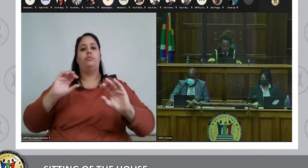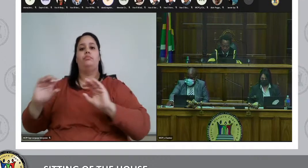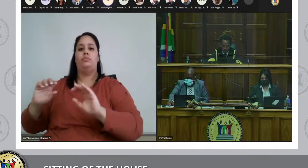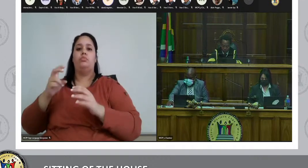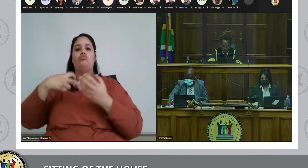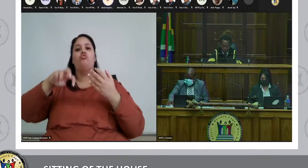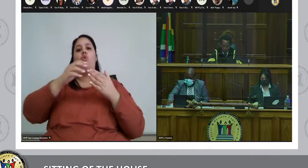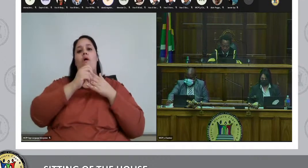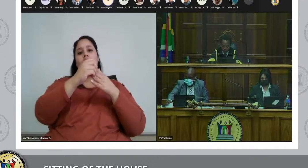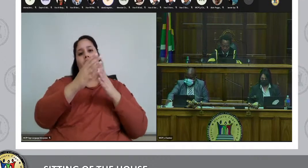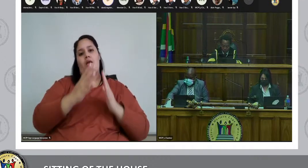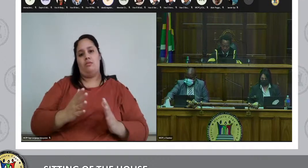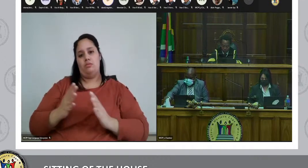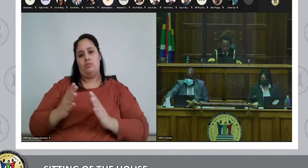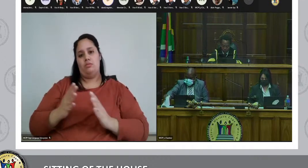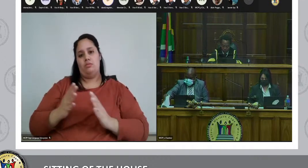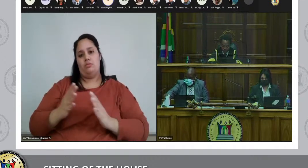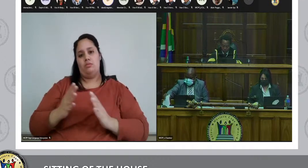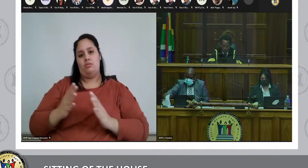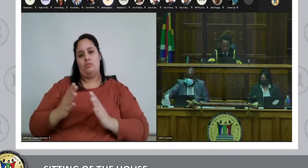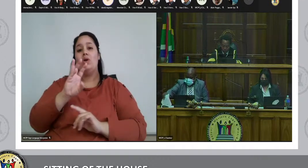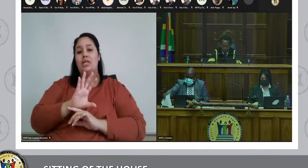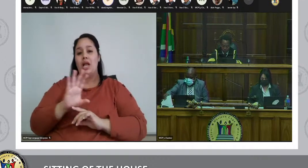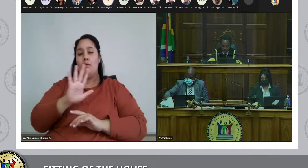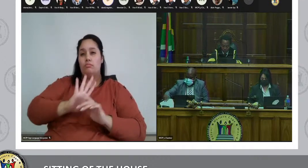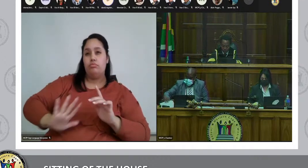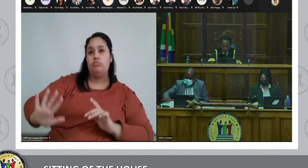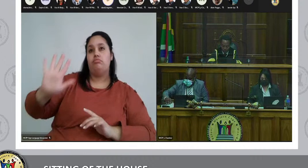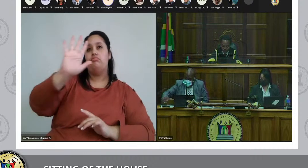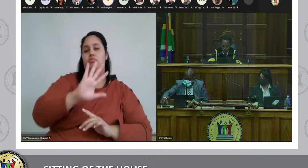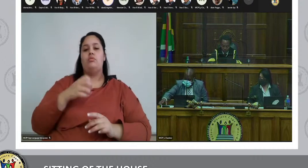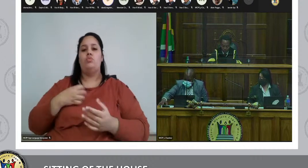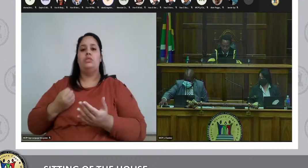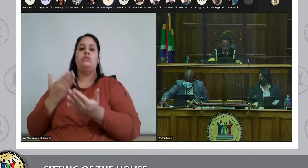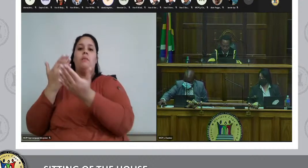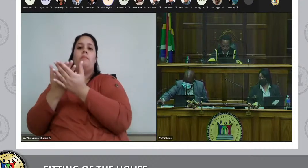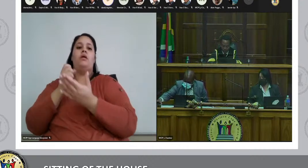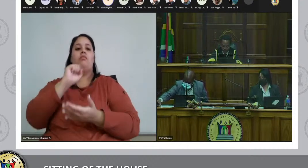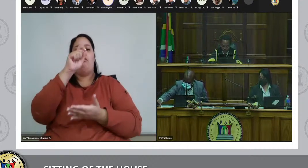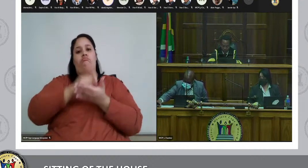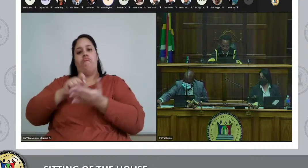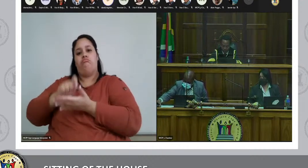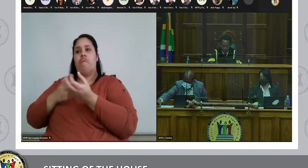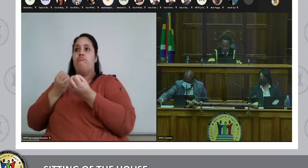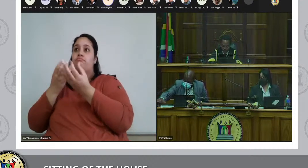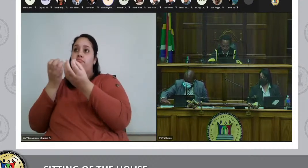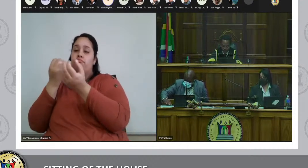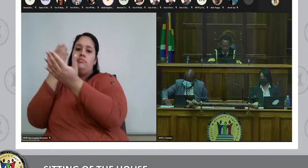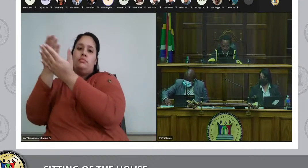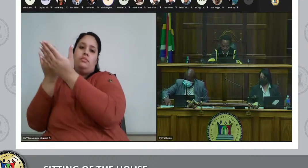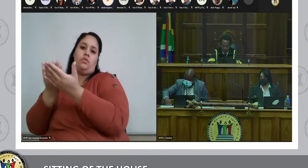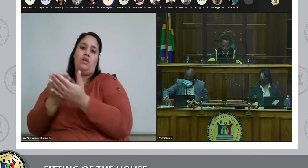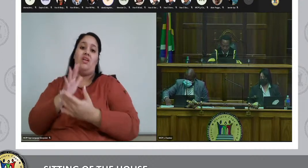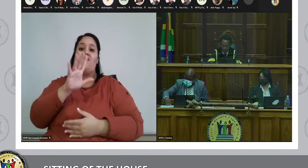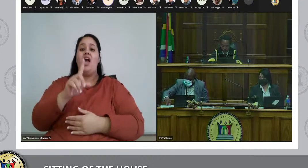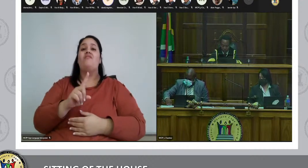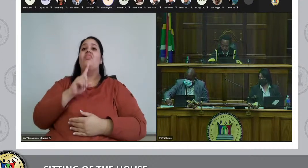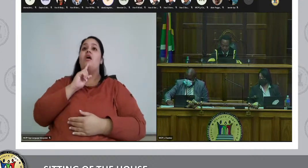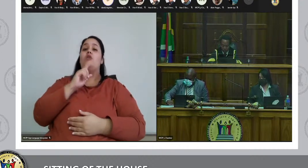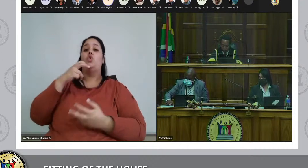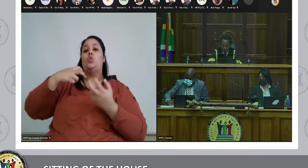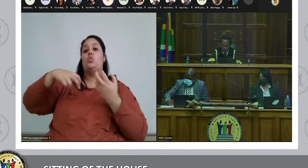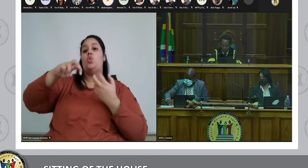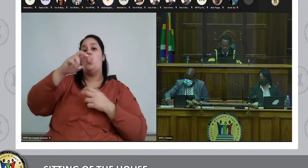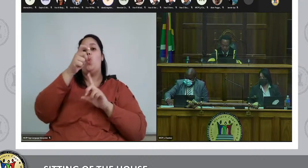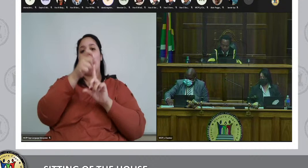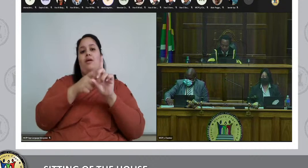guides across the Western Cape and submitted those details of about 5,000 tourist guides to the Department